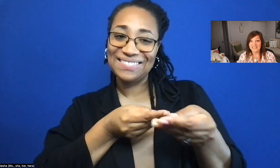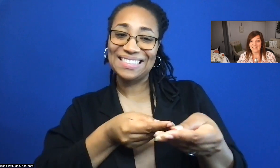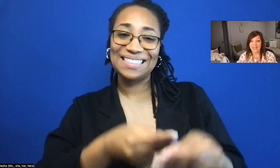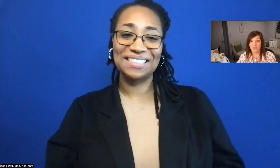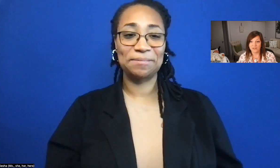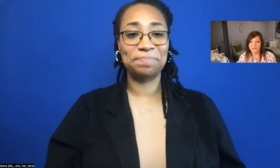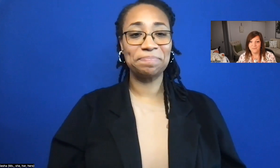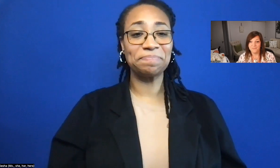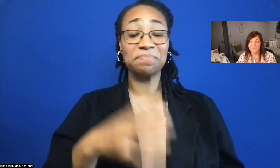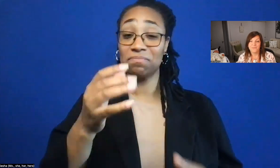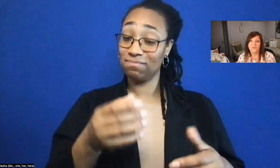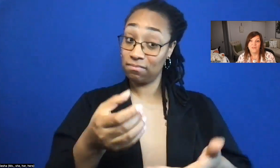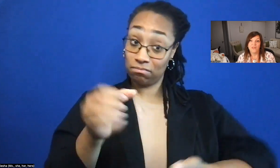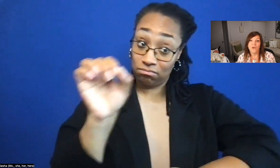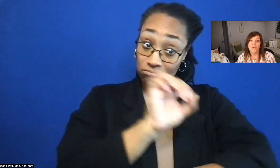is getting a bottle.